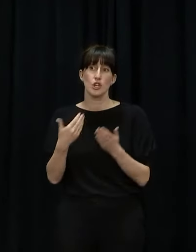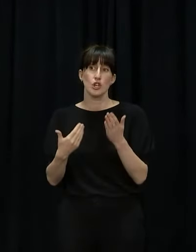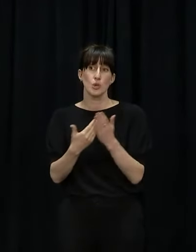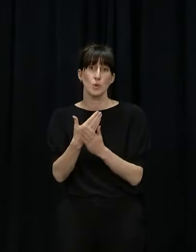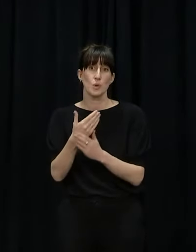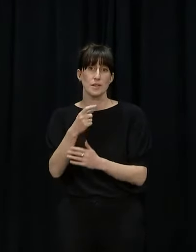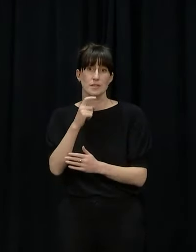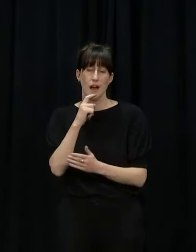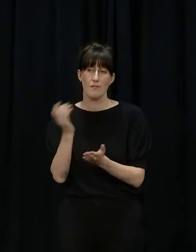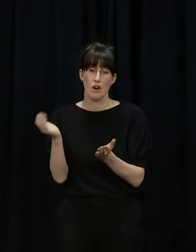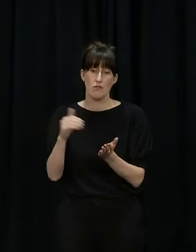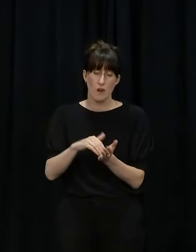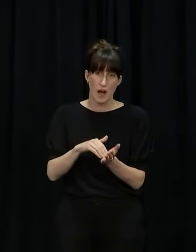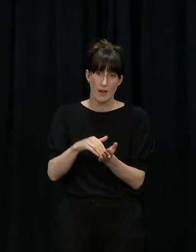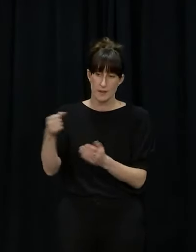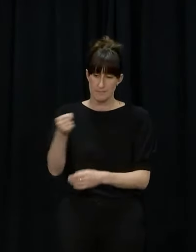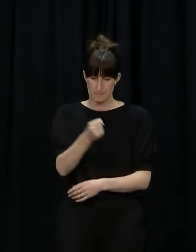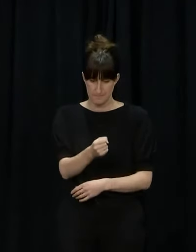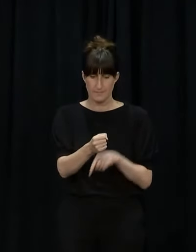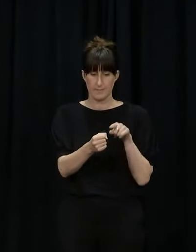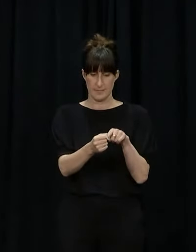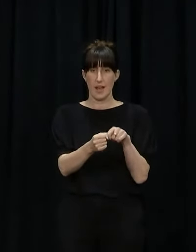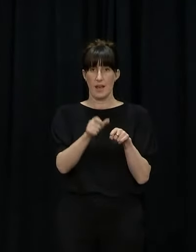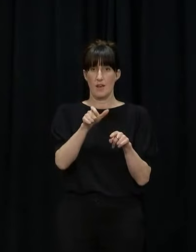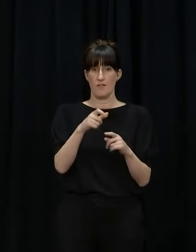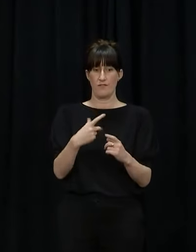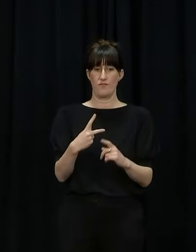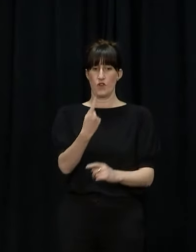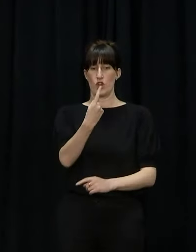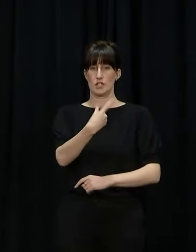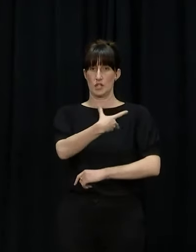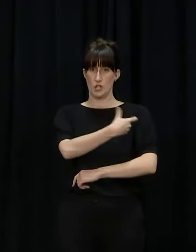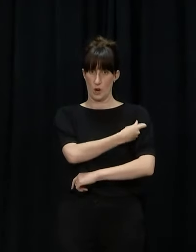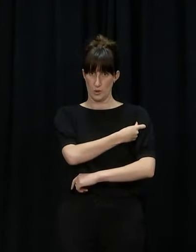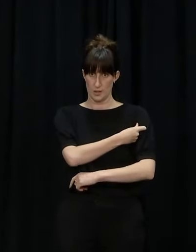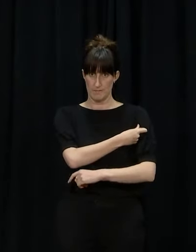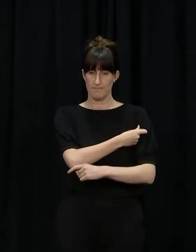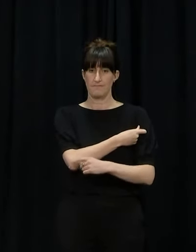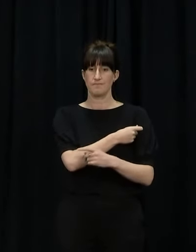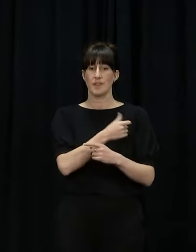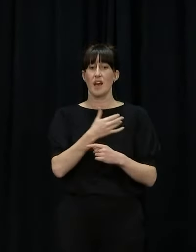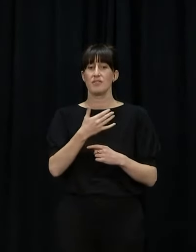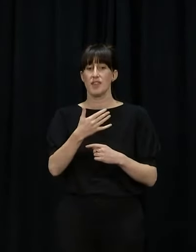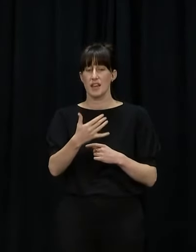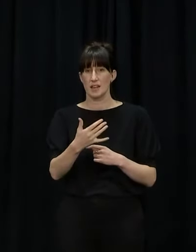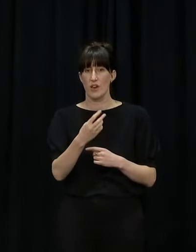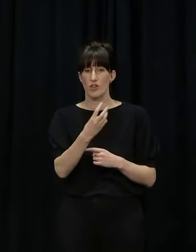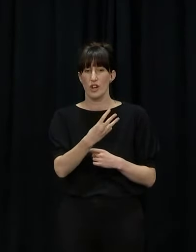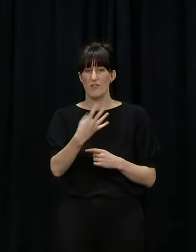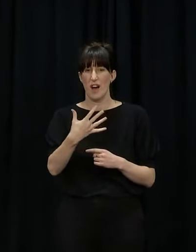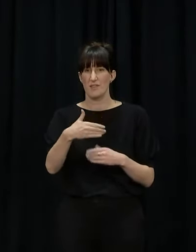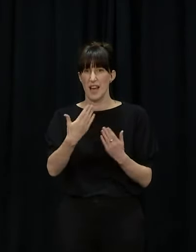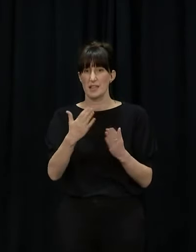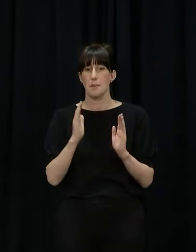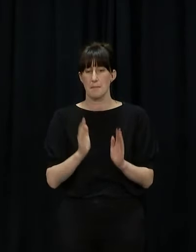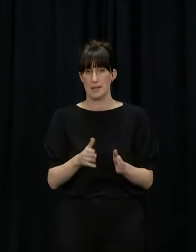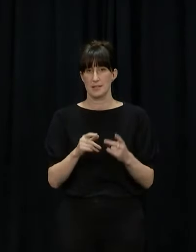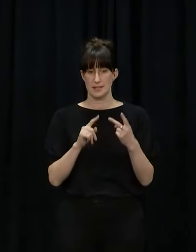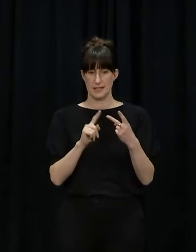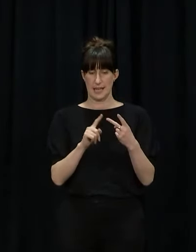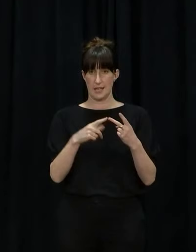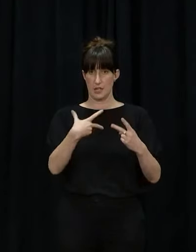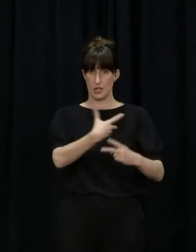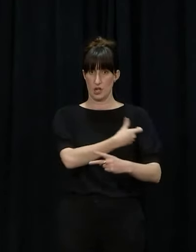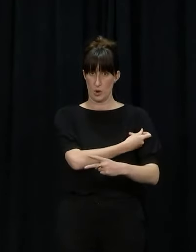comes on board, they must have their first dose and complete their second dose within a 35-day window.